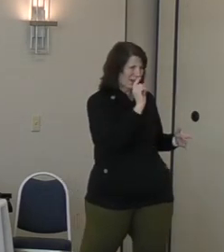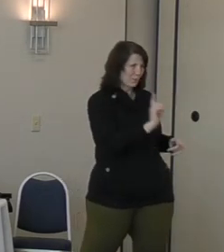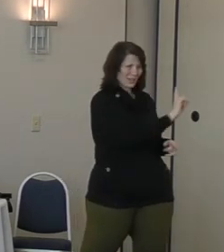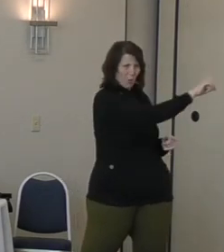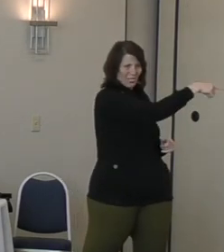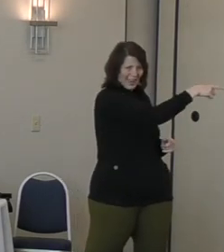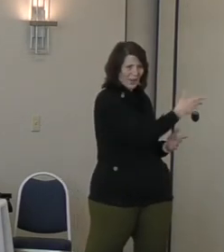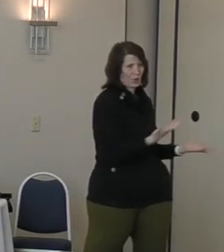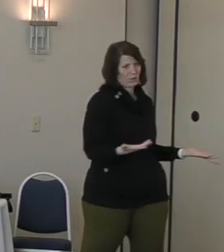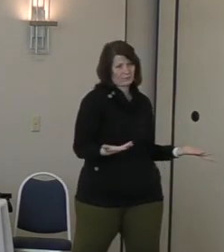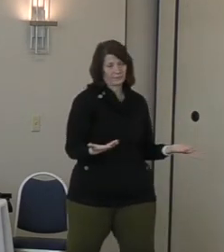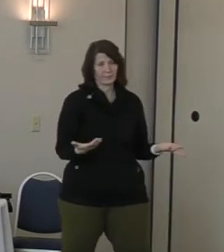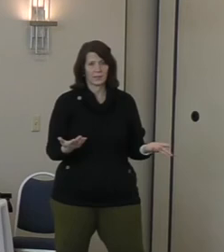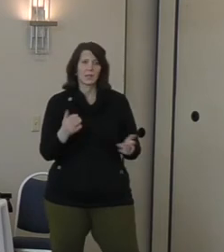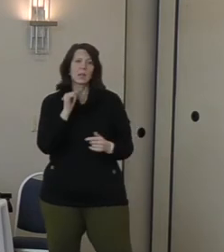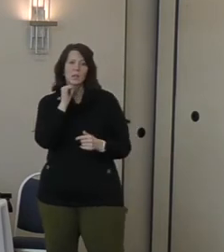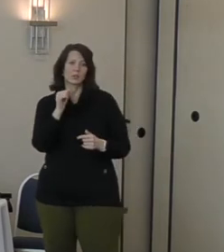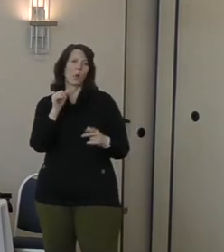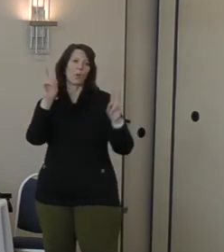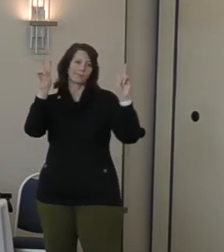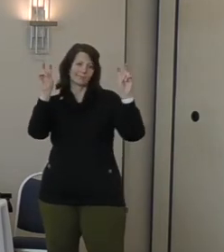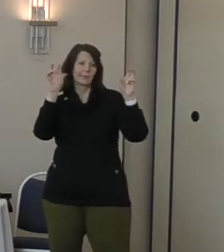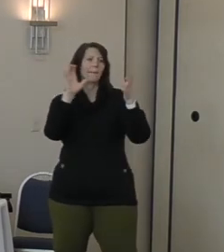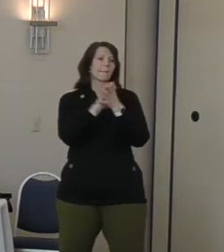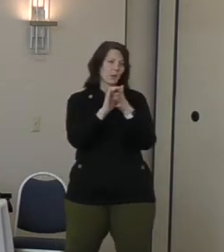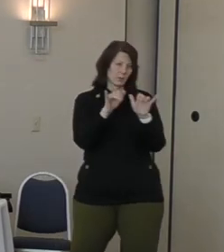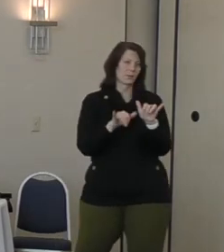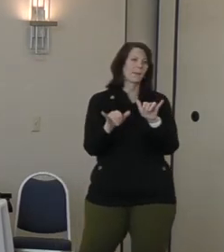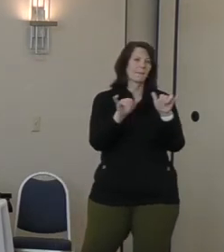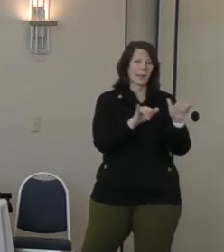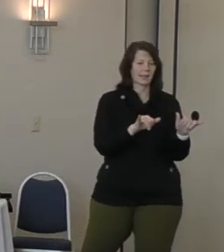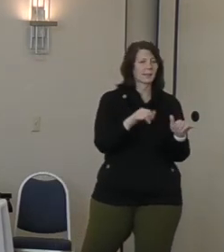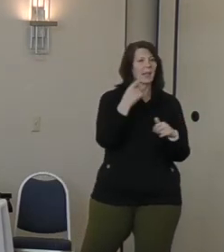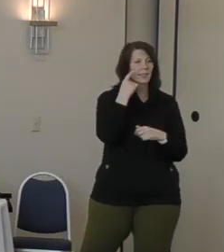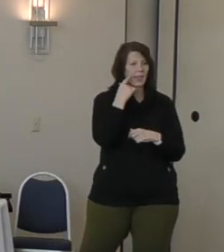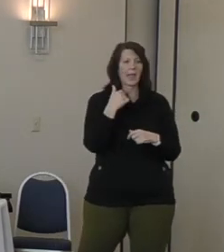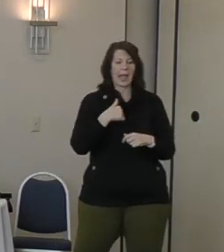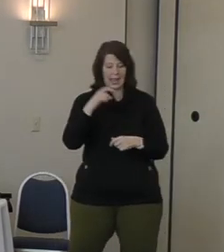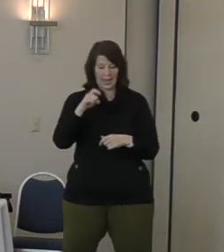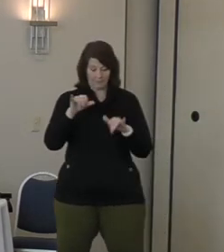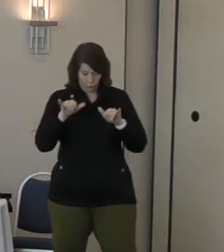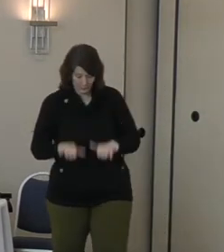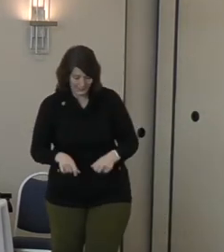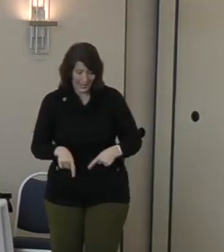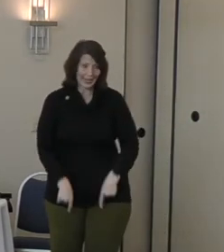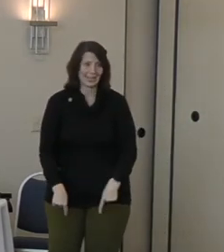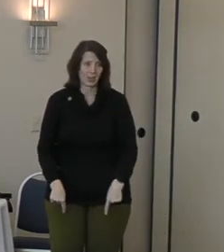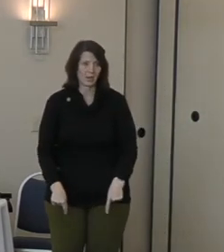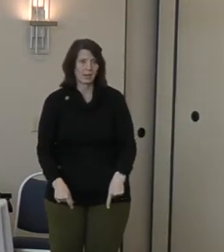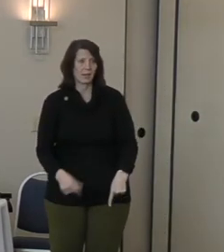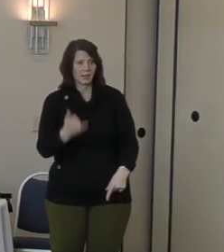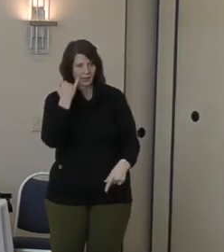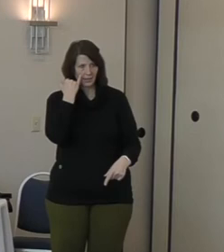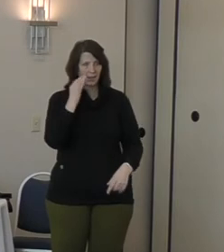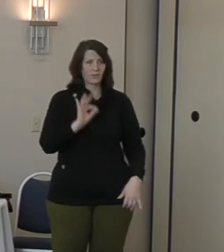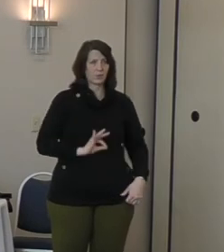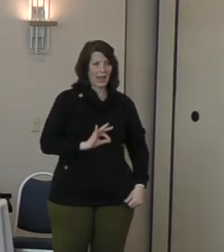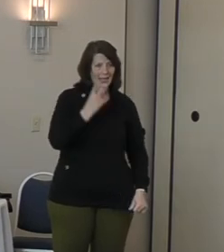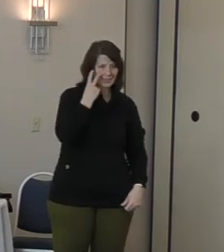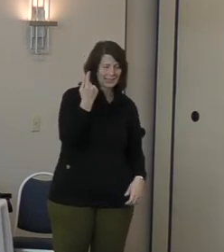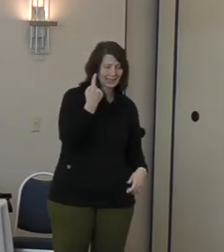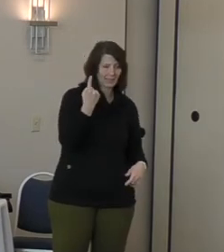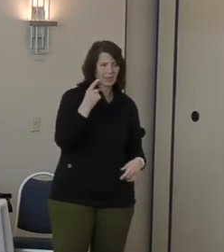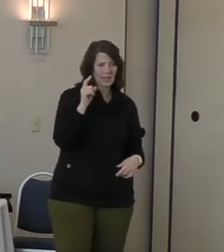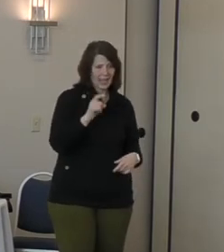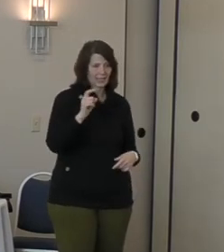there? So don't marry them to the pattern to the point that they think, I have to stay here. If your 9 sees something, he's got to be able